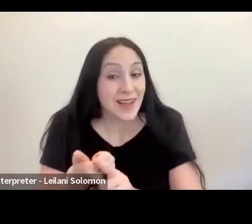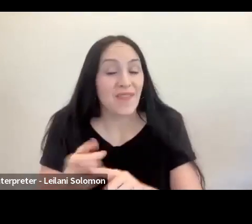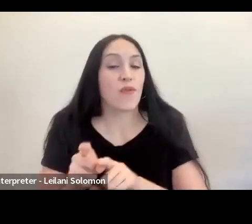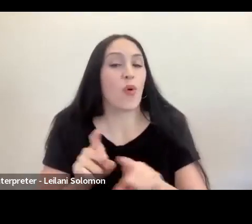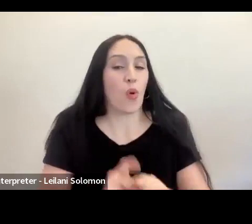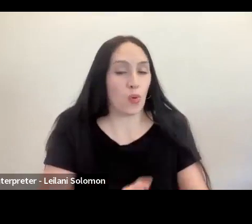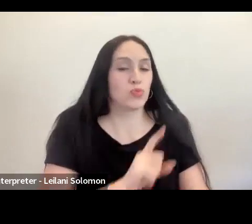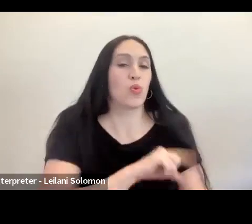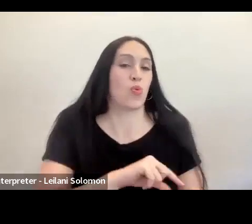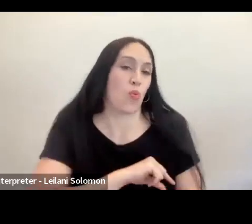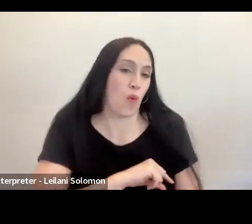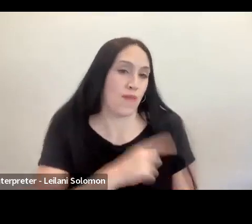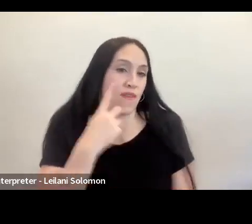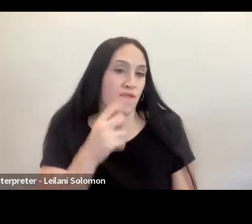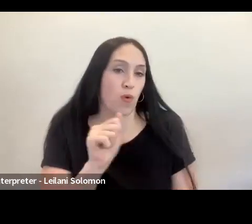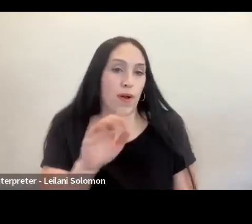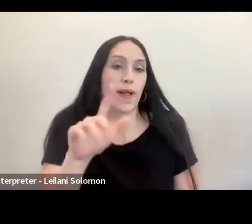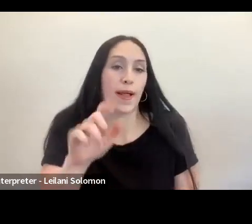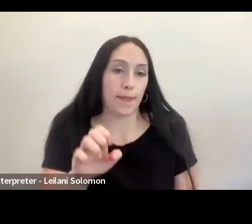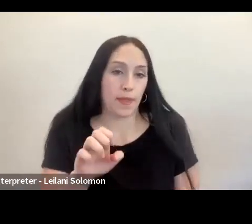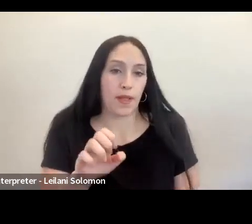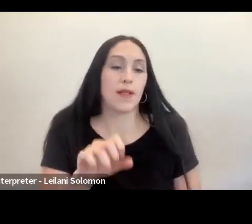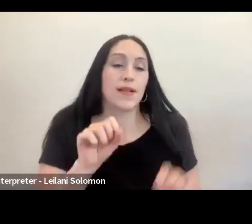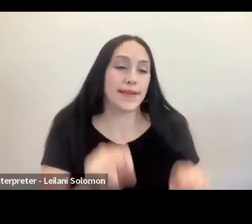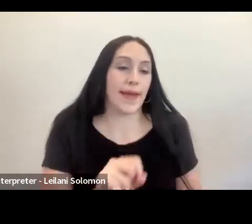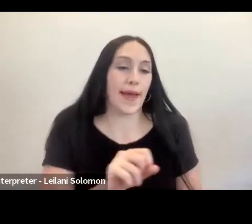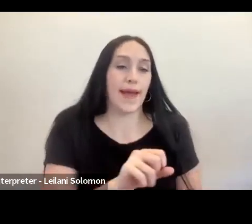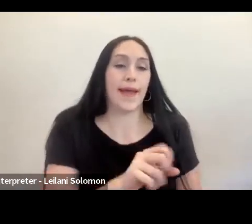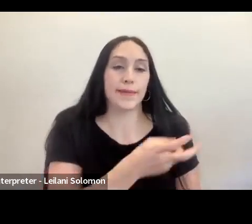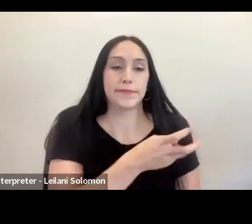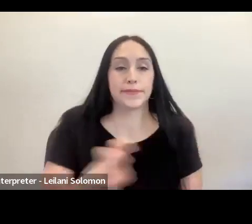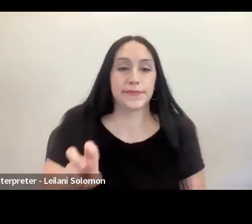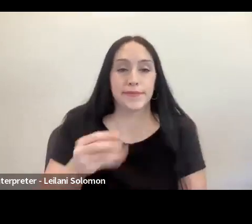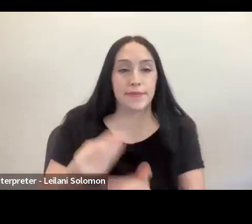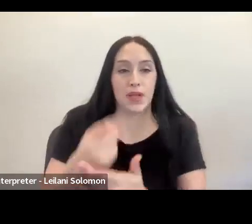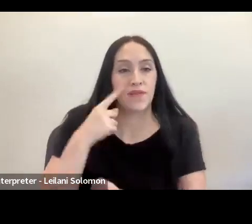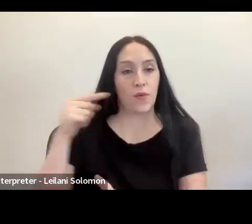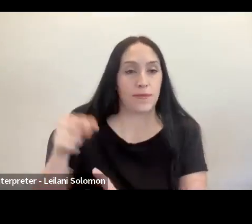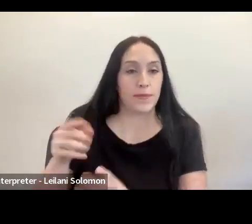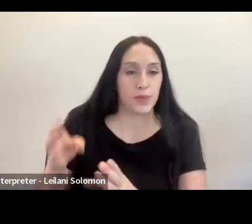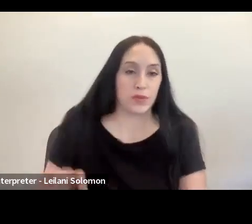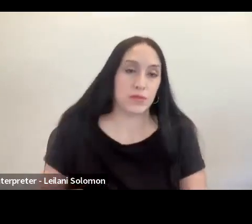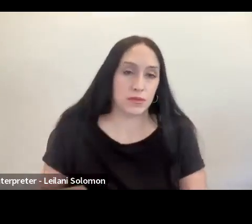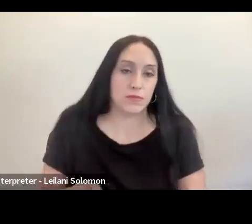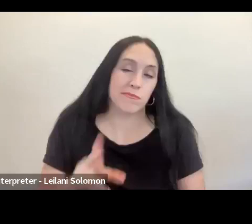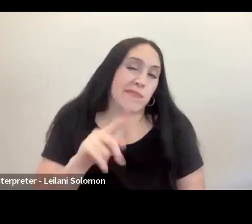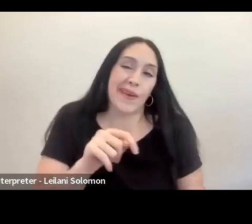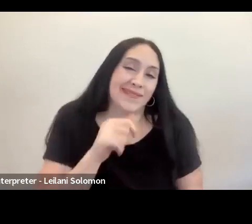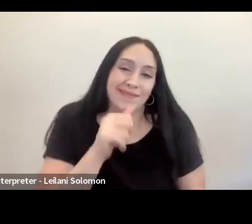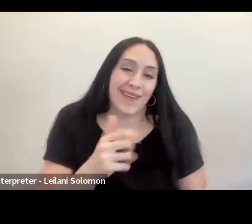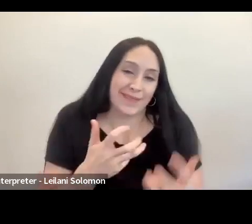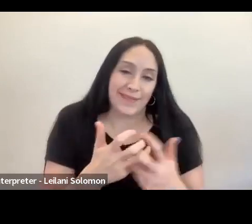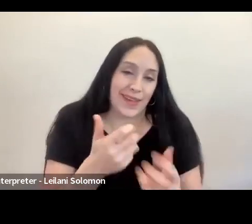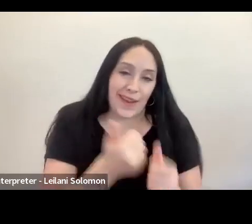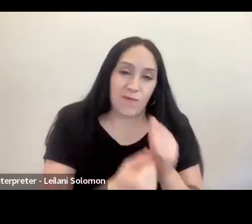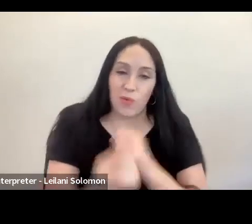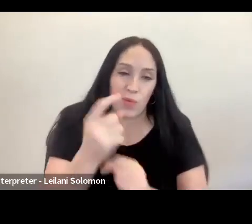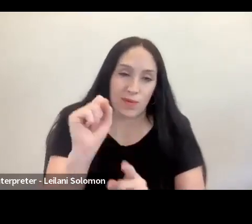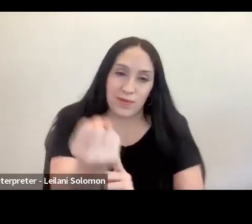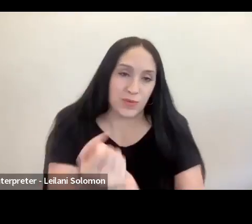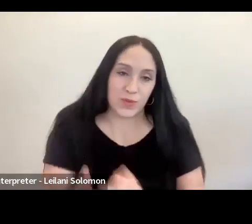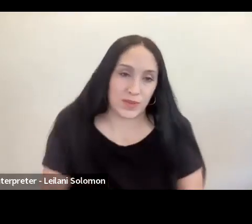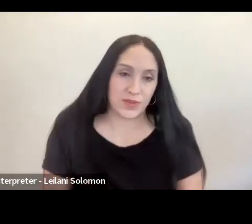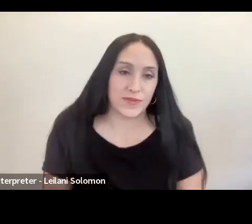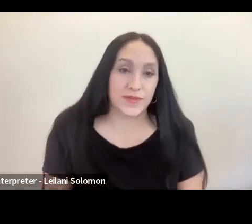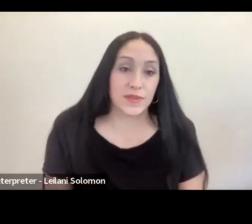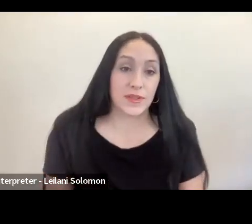account, and those leftover funds would go to them. However, that's not everybody. In those situations, leftover